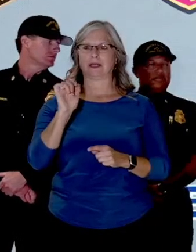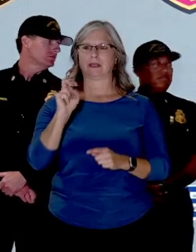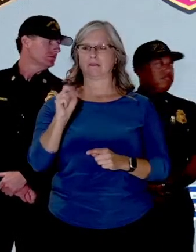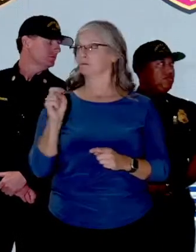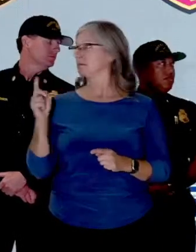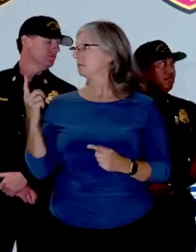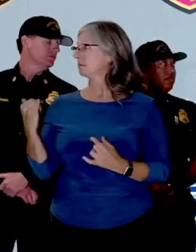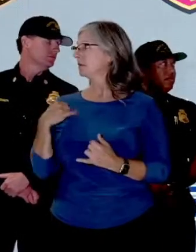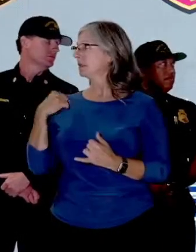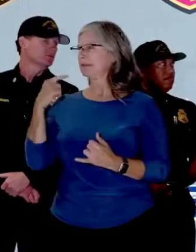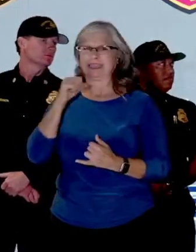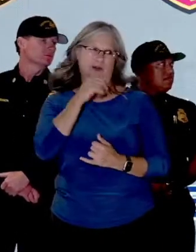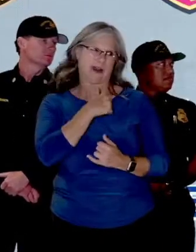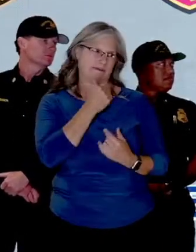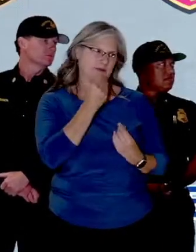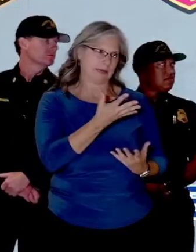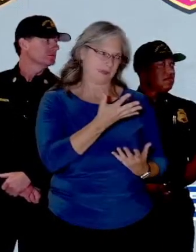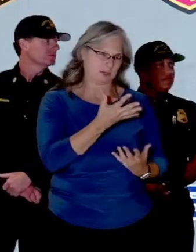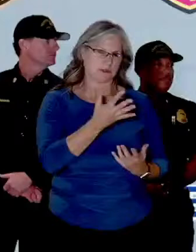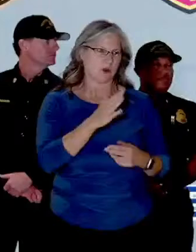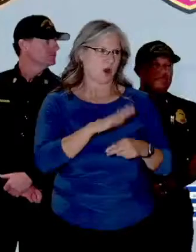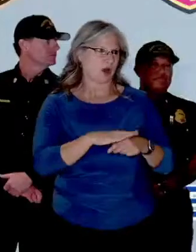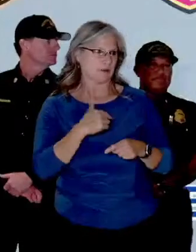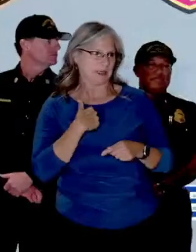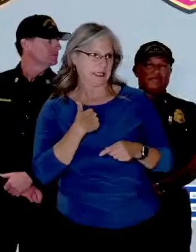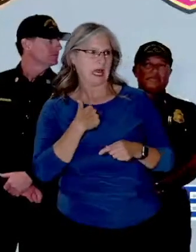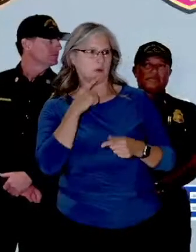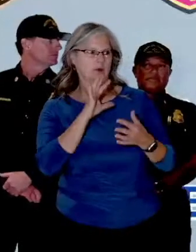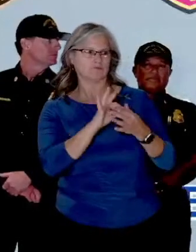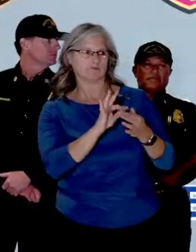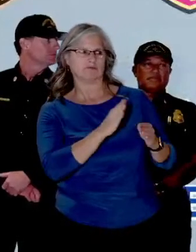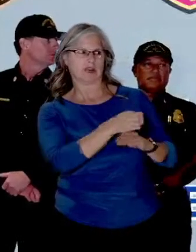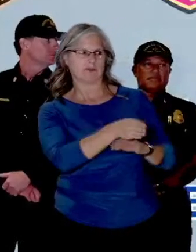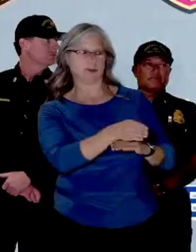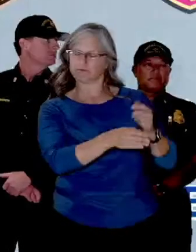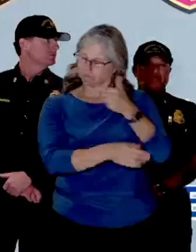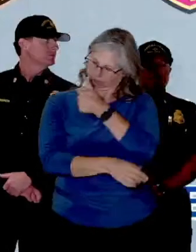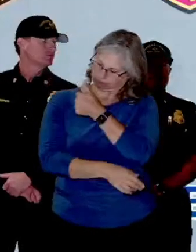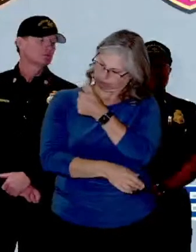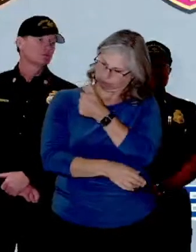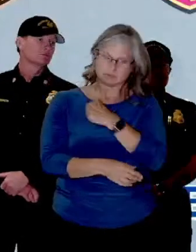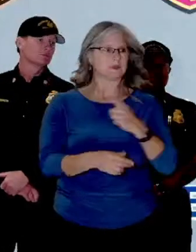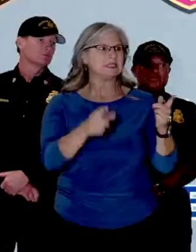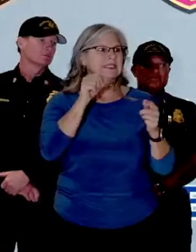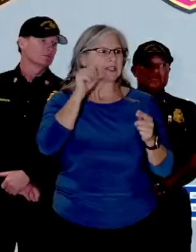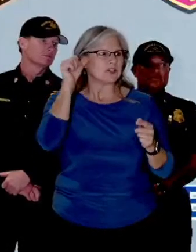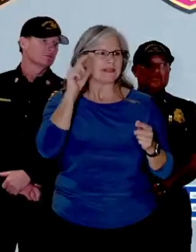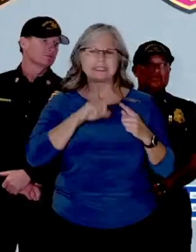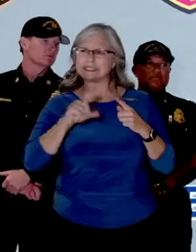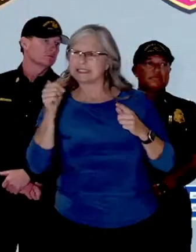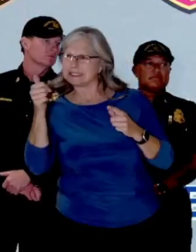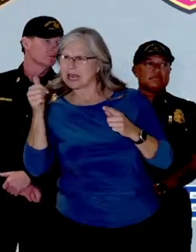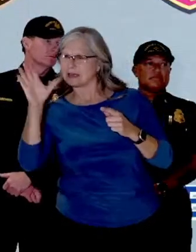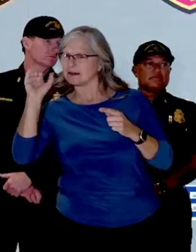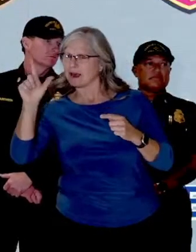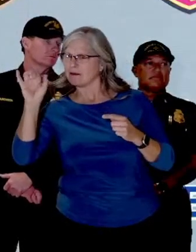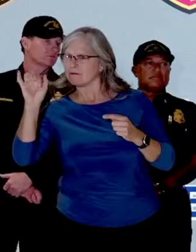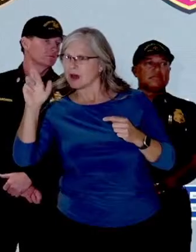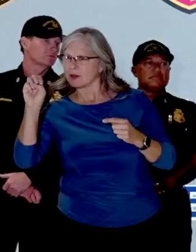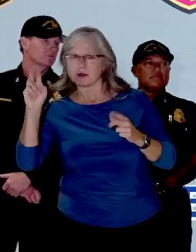As it stands right now, I don't have that information on me. I will connect with you after, and we'll make sure to connect with you on that.